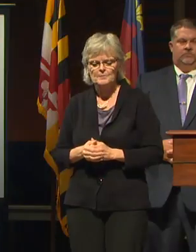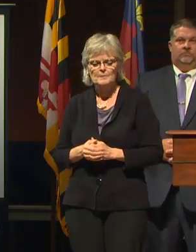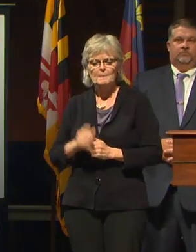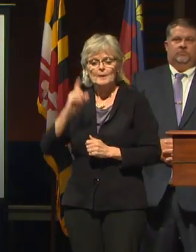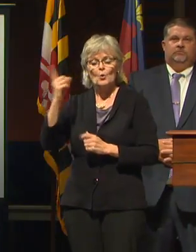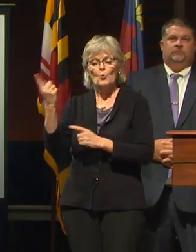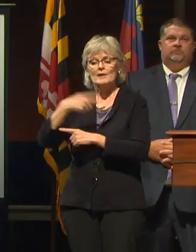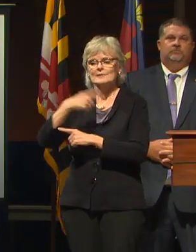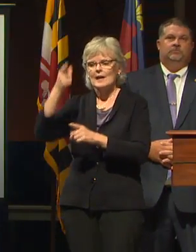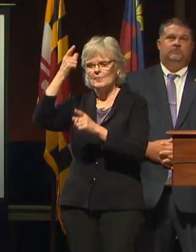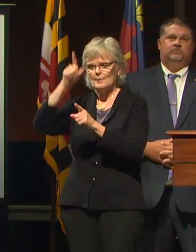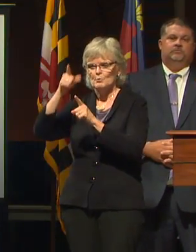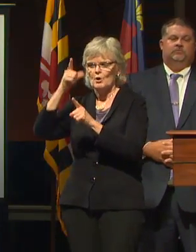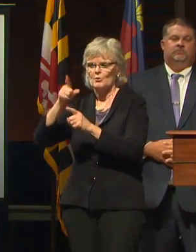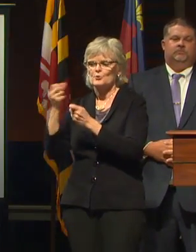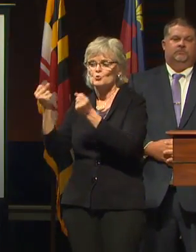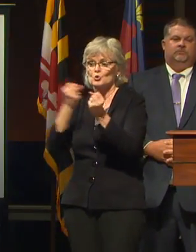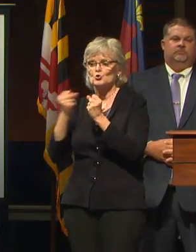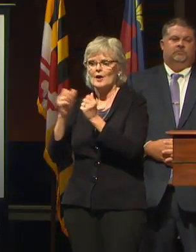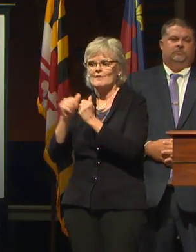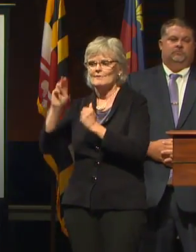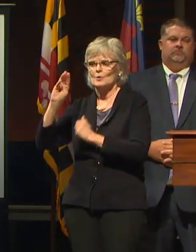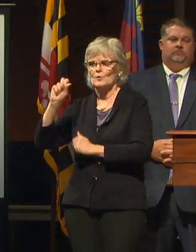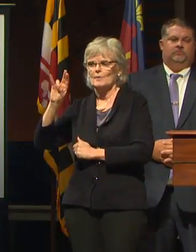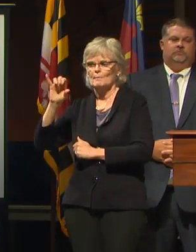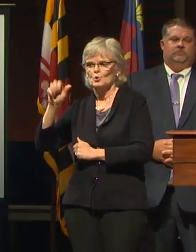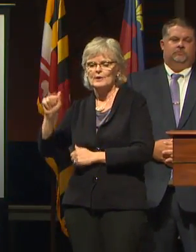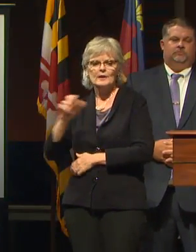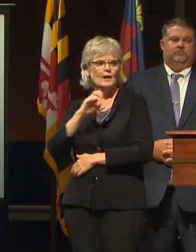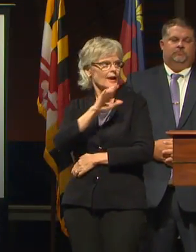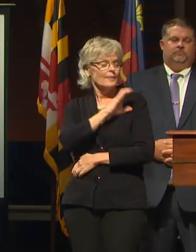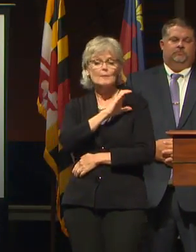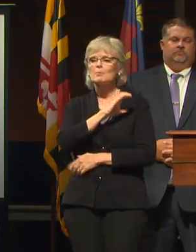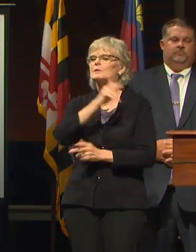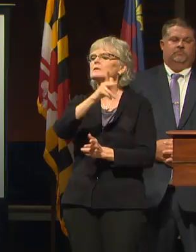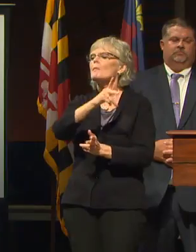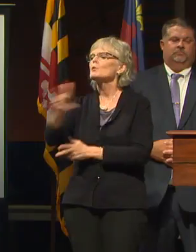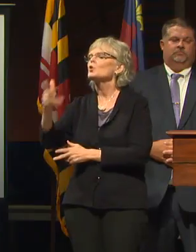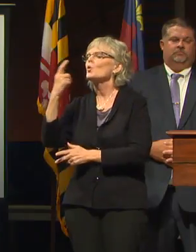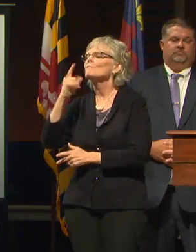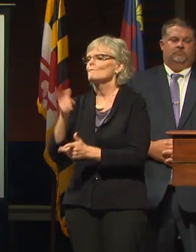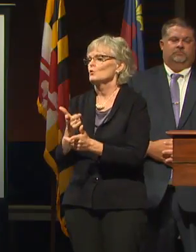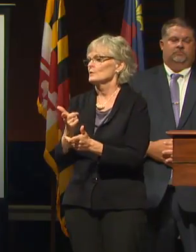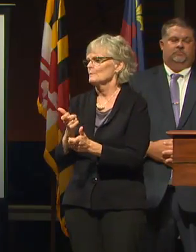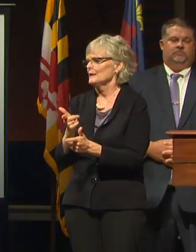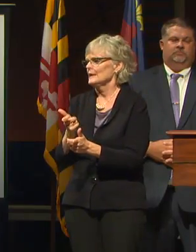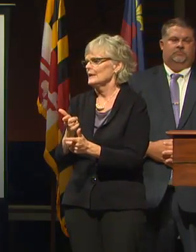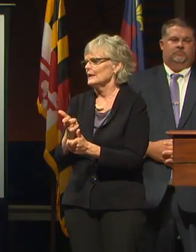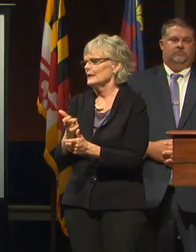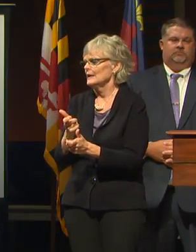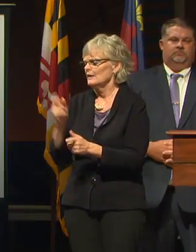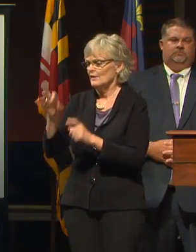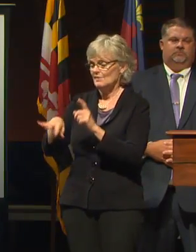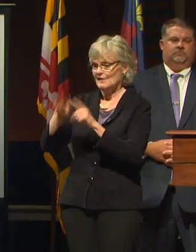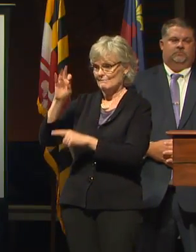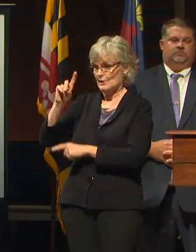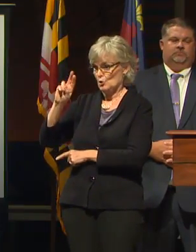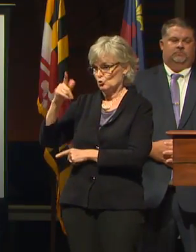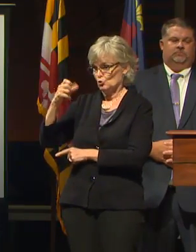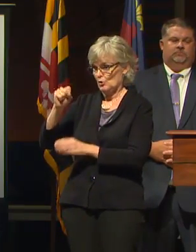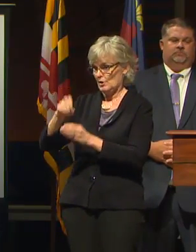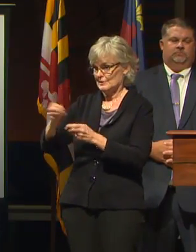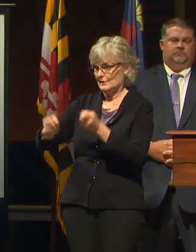One day, the brothers are driving with Maria when the police pull them over for speeding. They find drugs in the car.